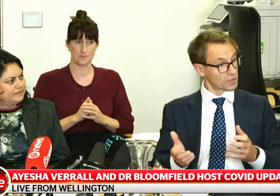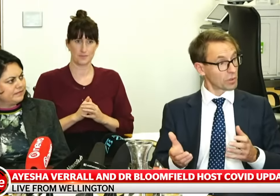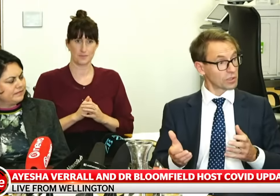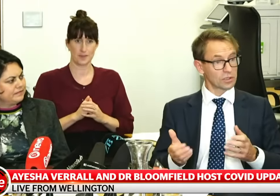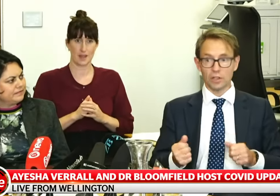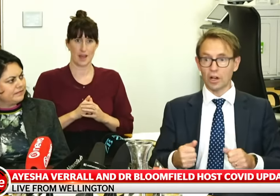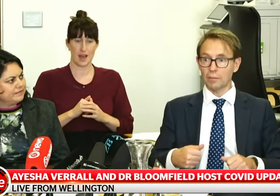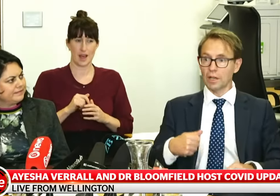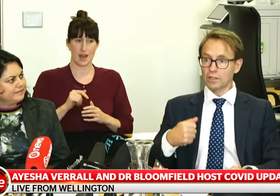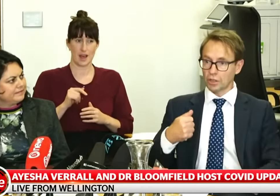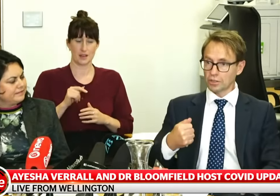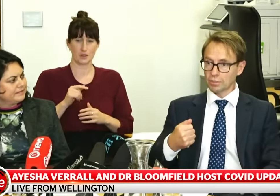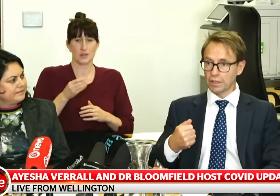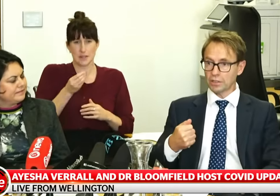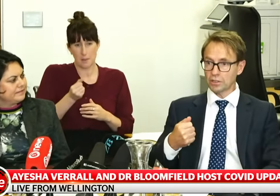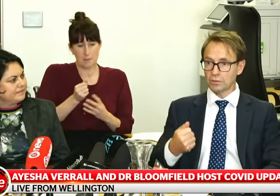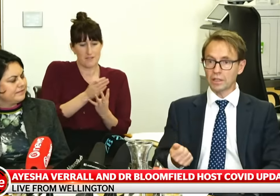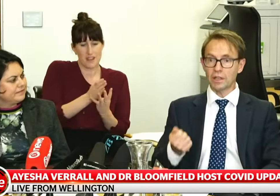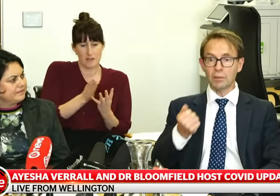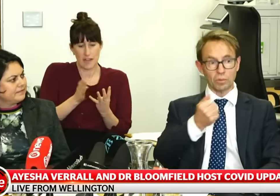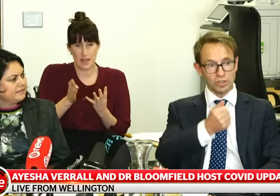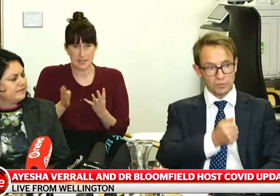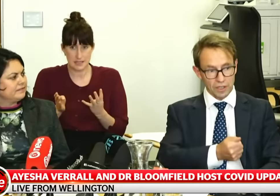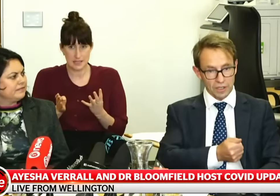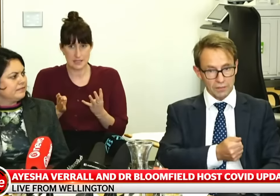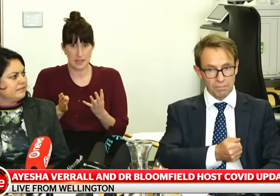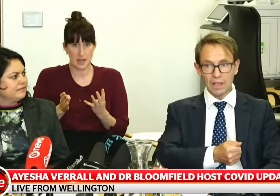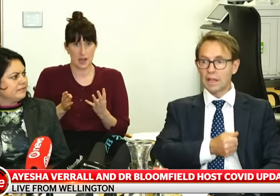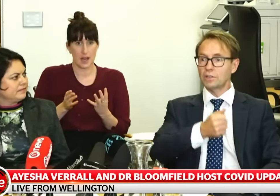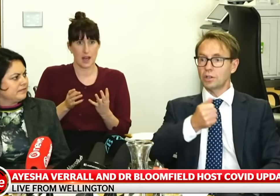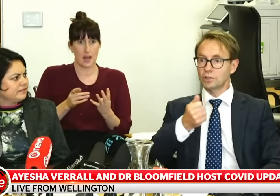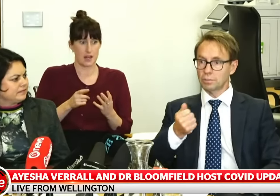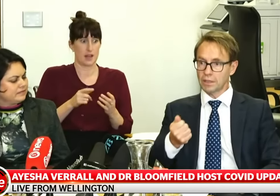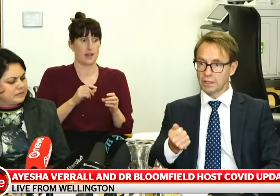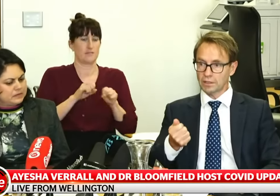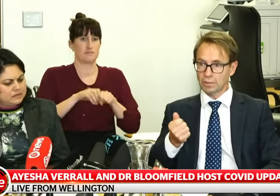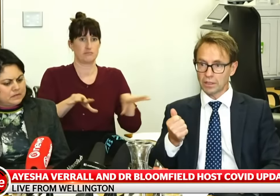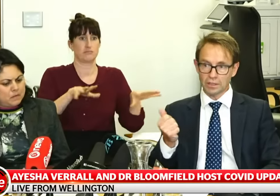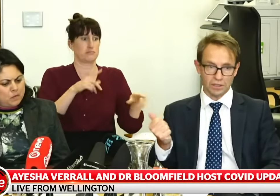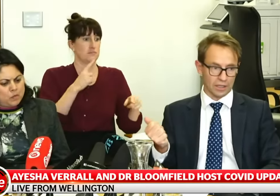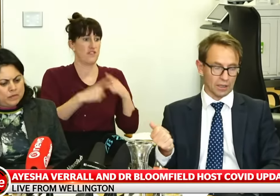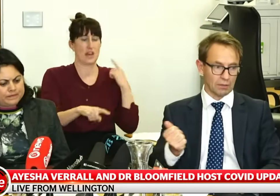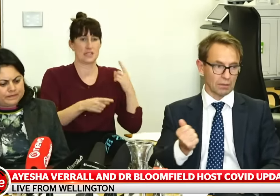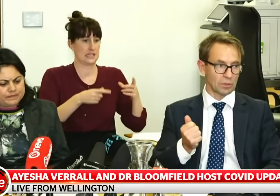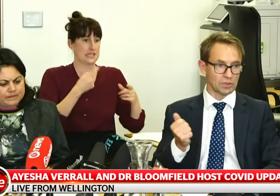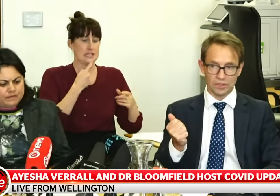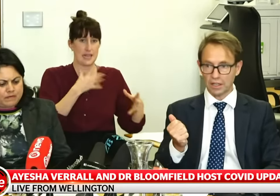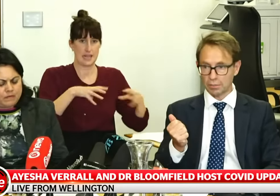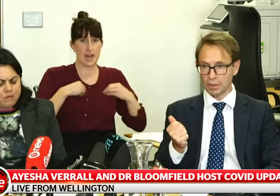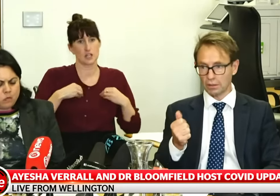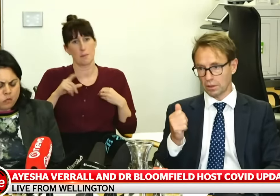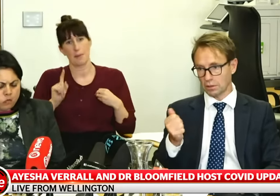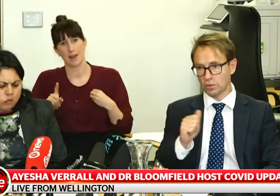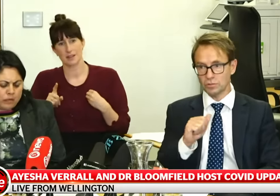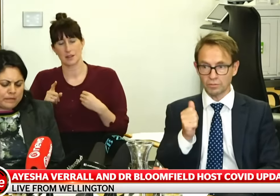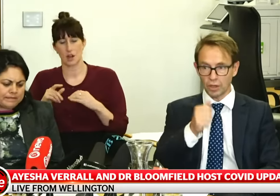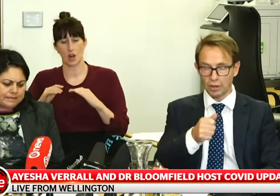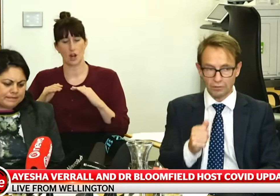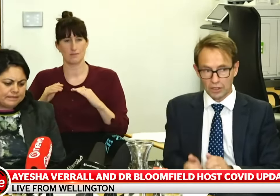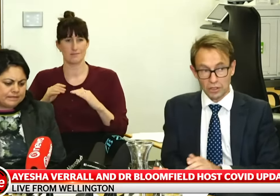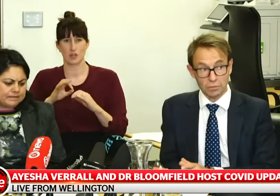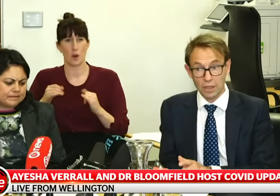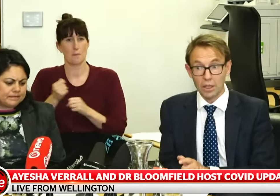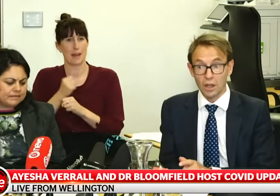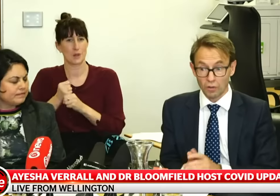but at this point in time don't appear to be more severe and don't appear to be immune escaping in terms of